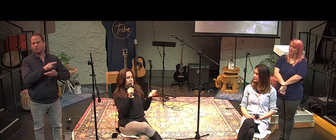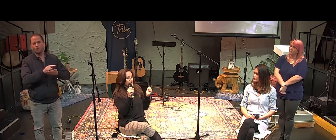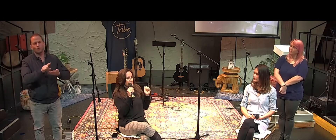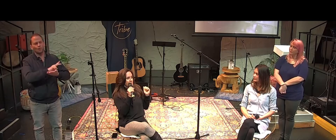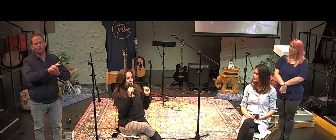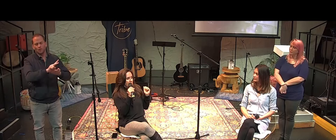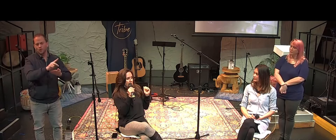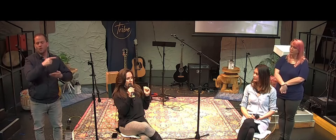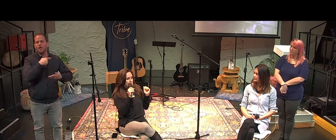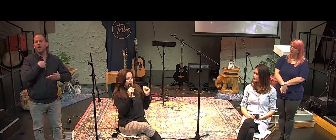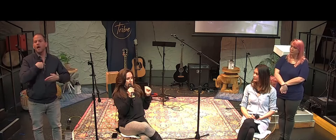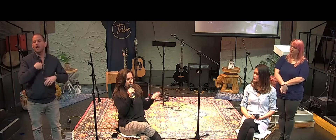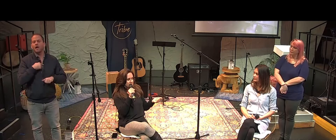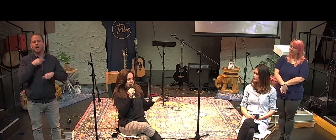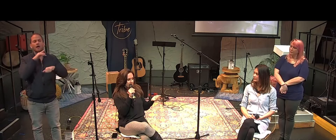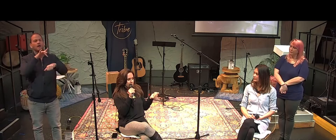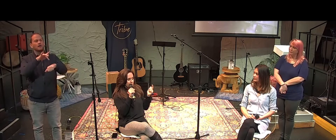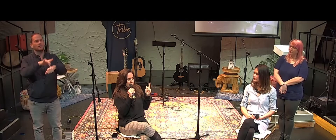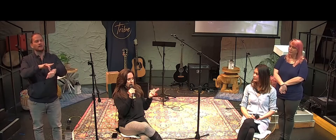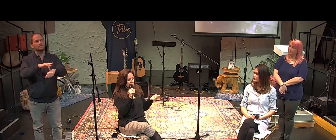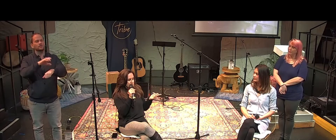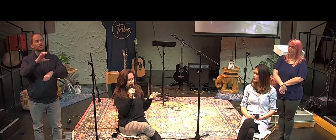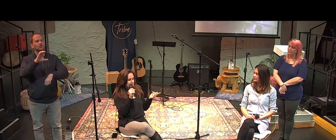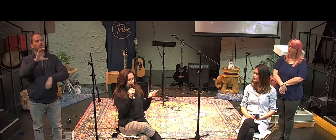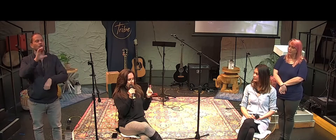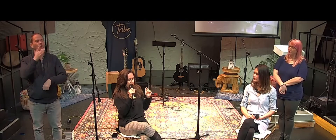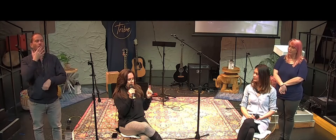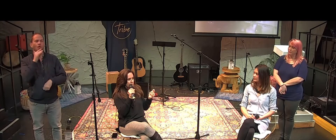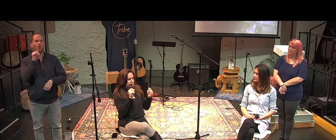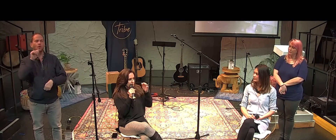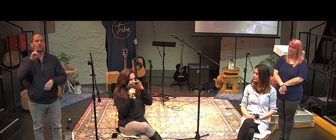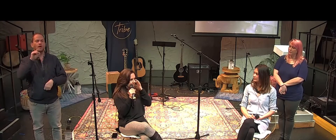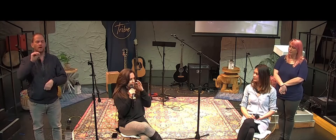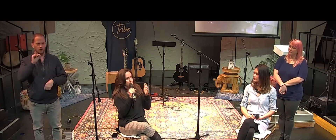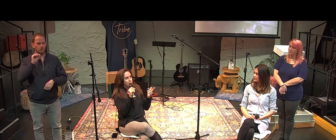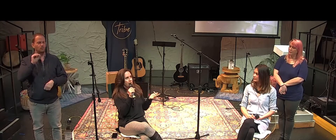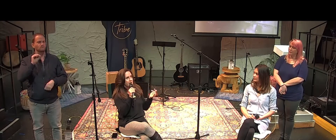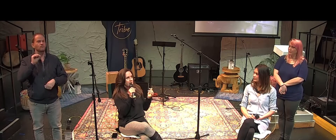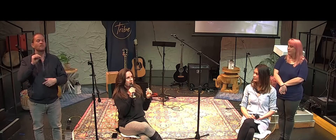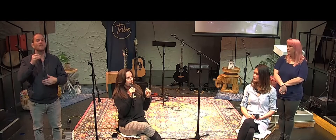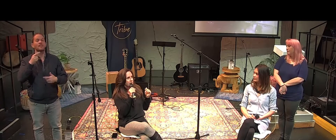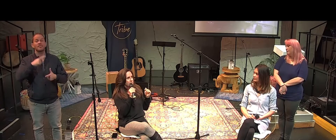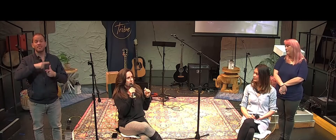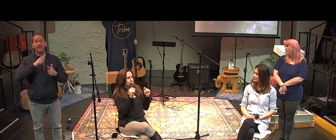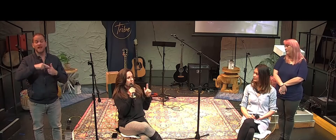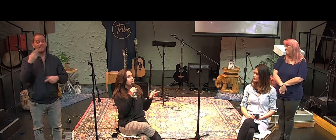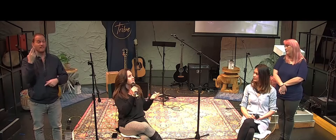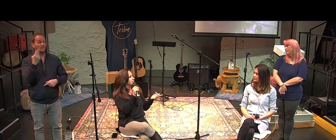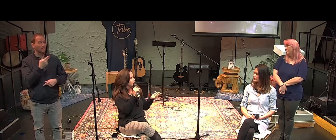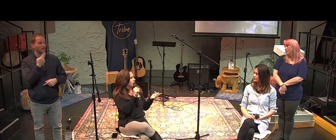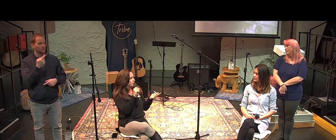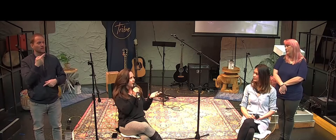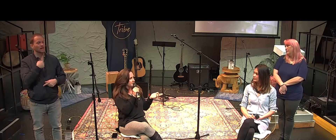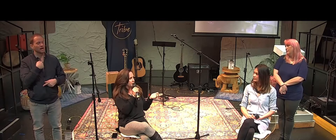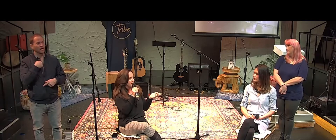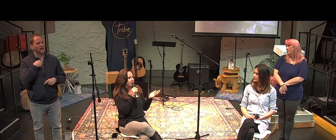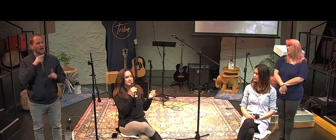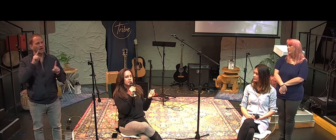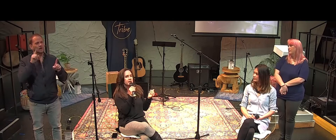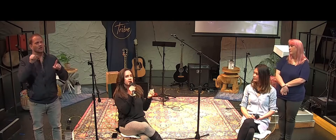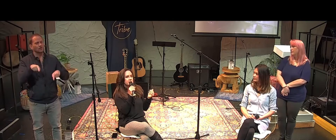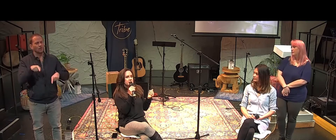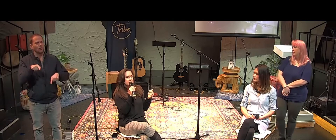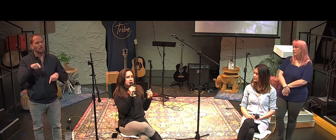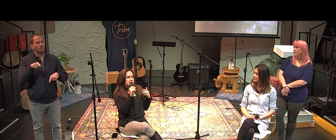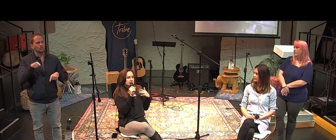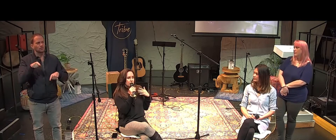Colorado Thursday. On Tuesday, I will go to Charleston. My cousin-in-law passed away last